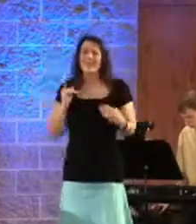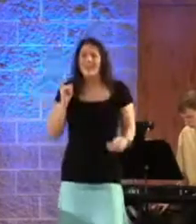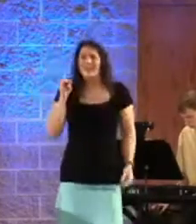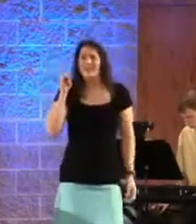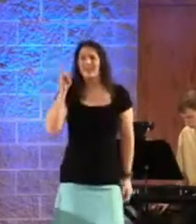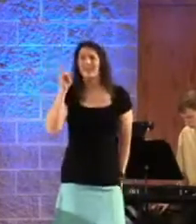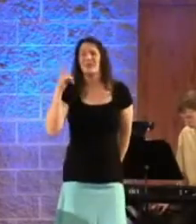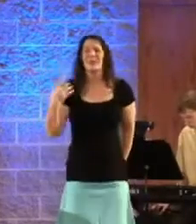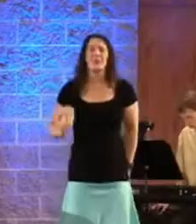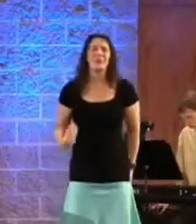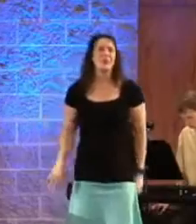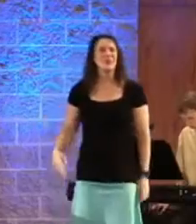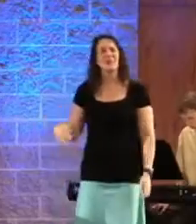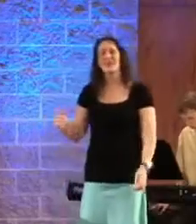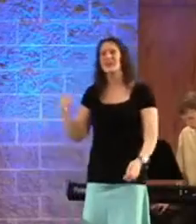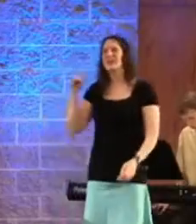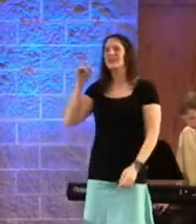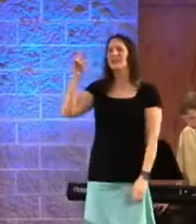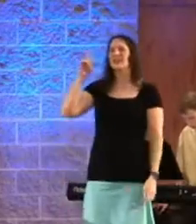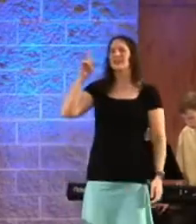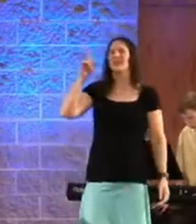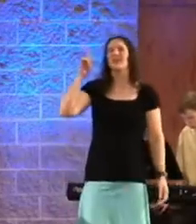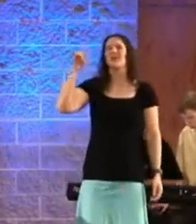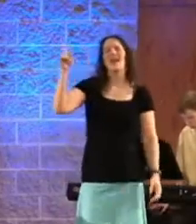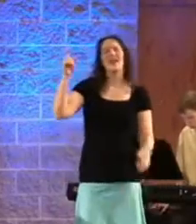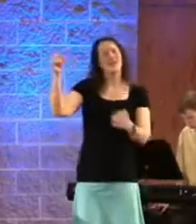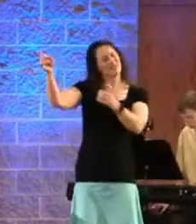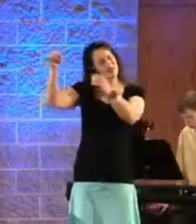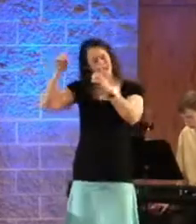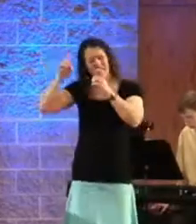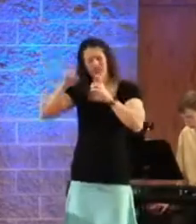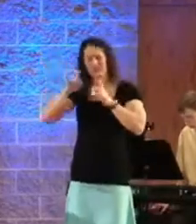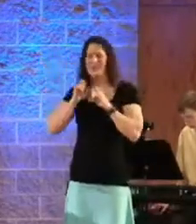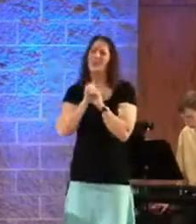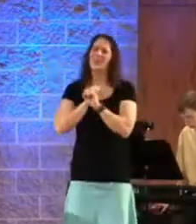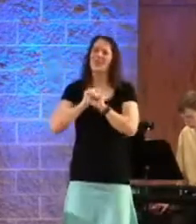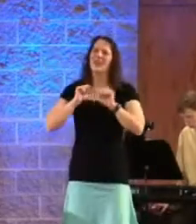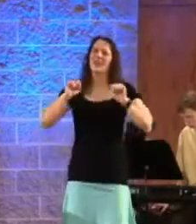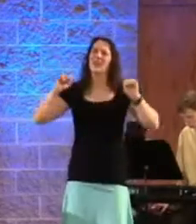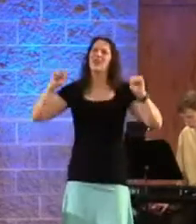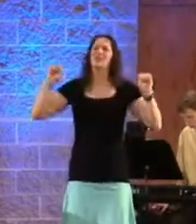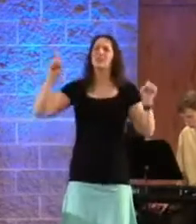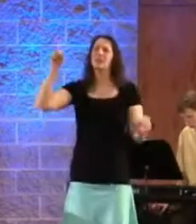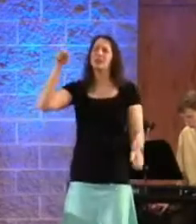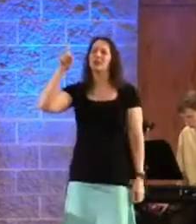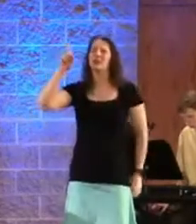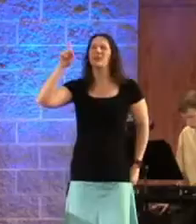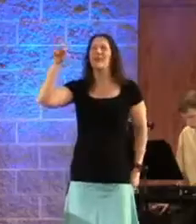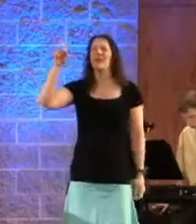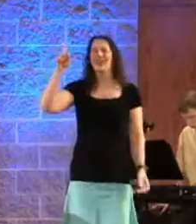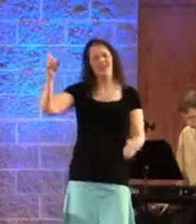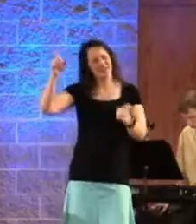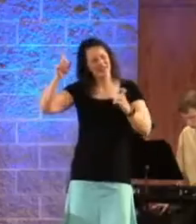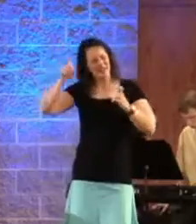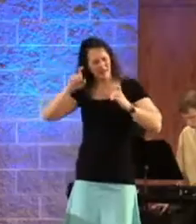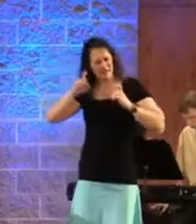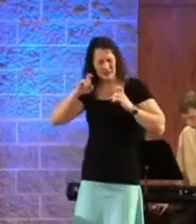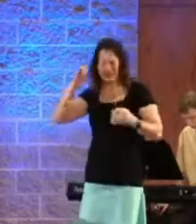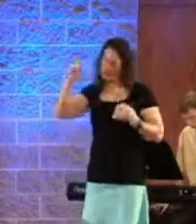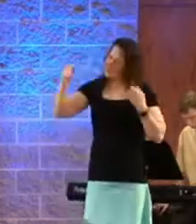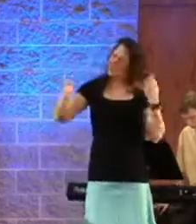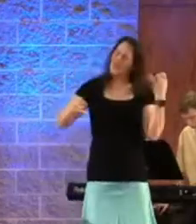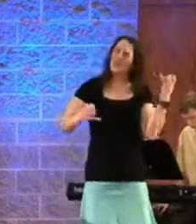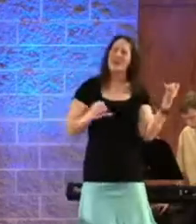burdens. You have given me freedom. You have given me joy.